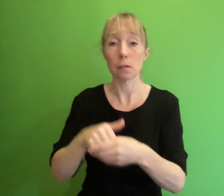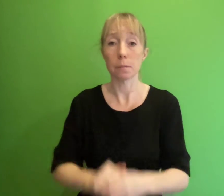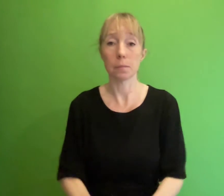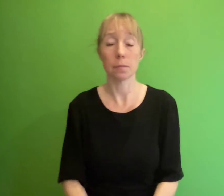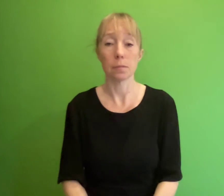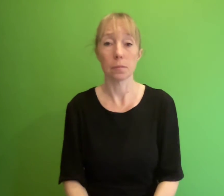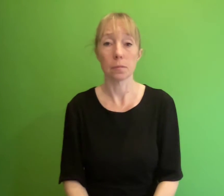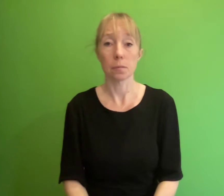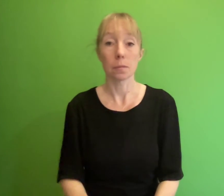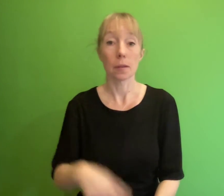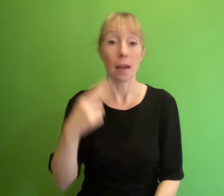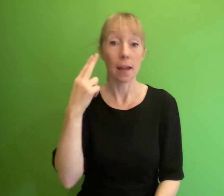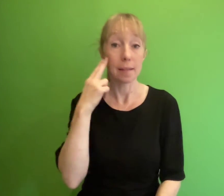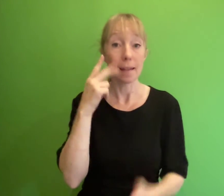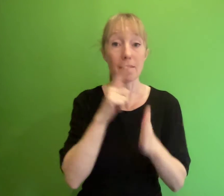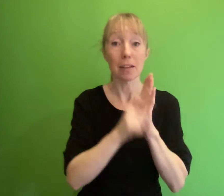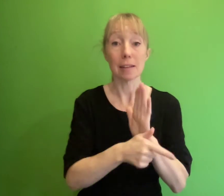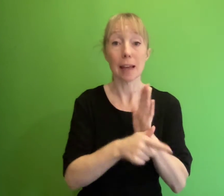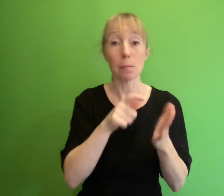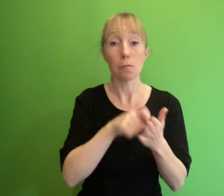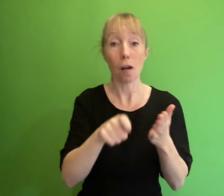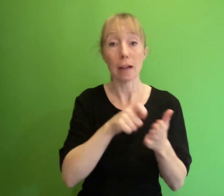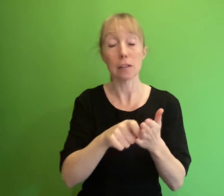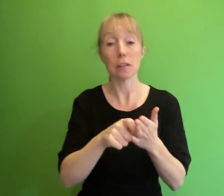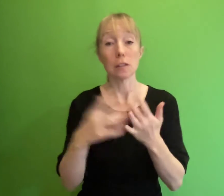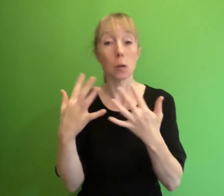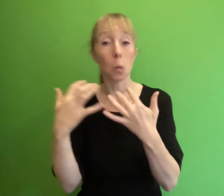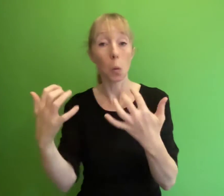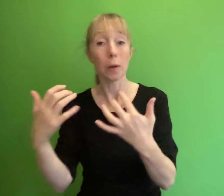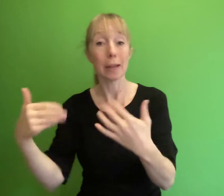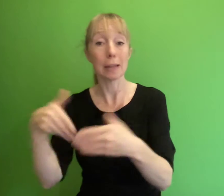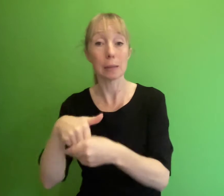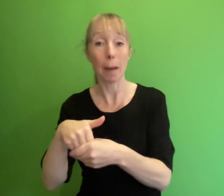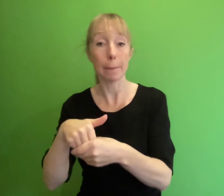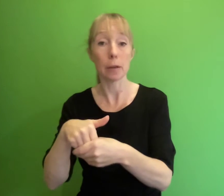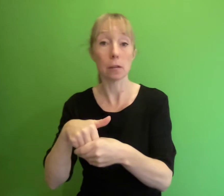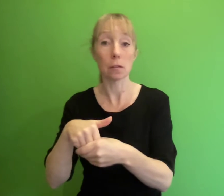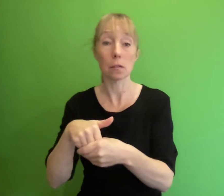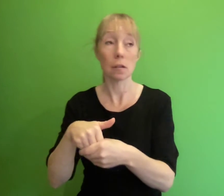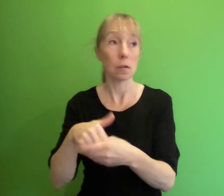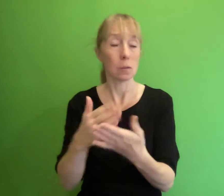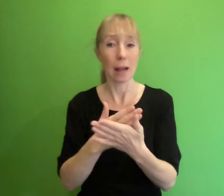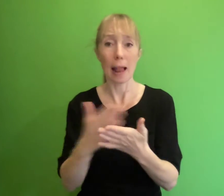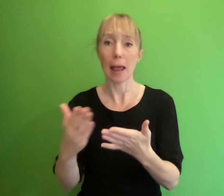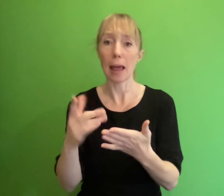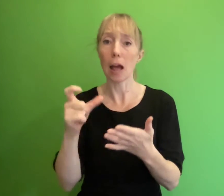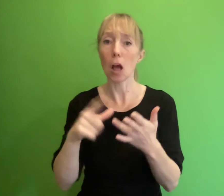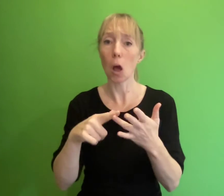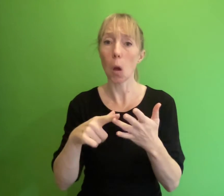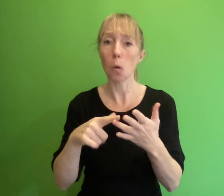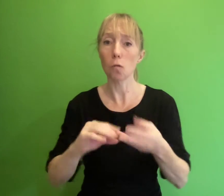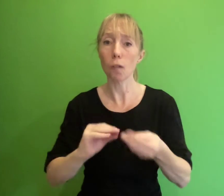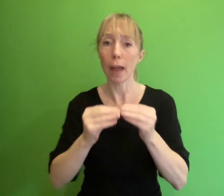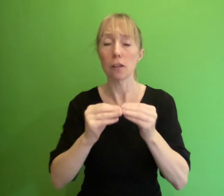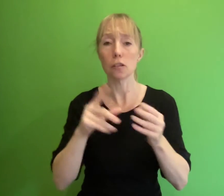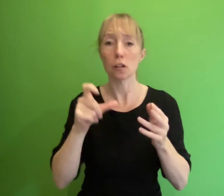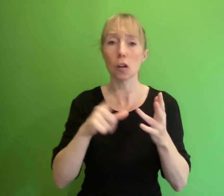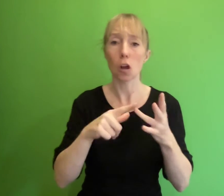The deaf and disabled writers and audience members were clear that co-creation and co-production are the solutions